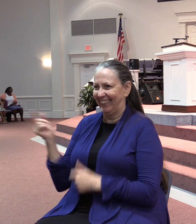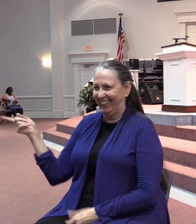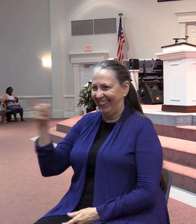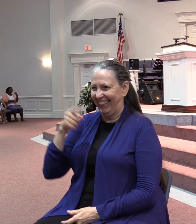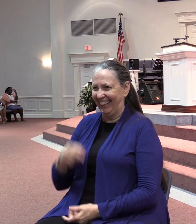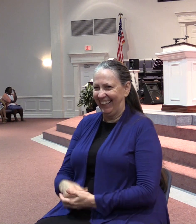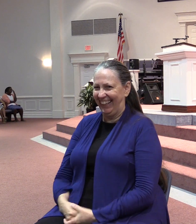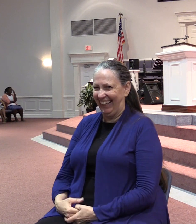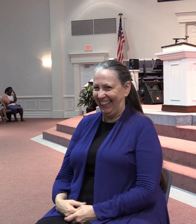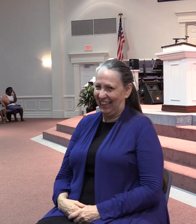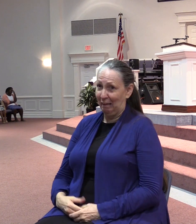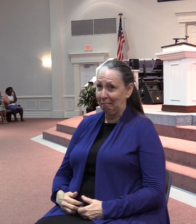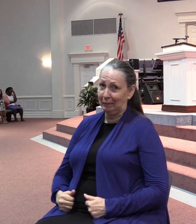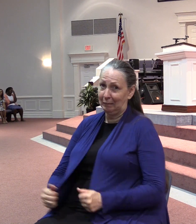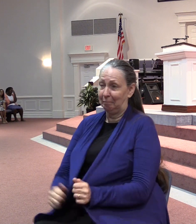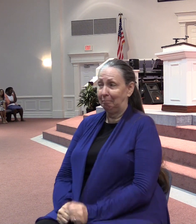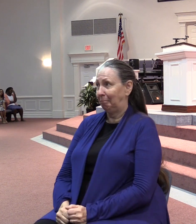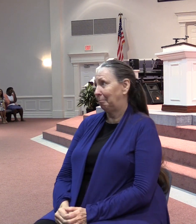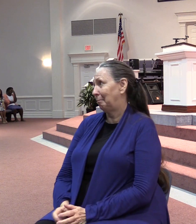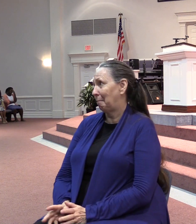Pull that one back in. He's like, I don't know.